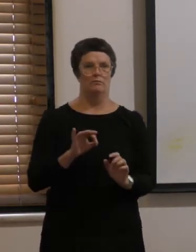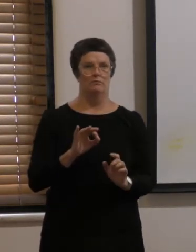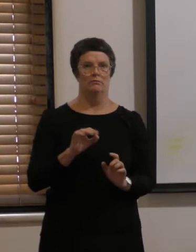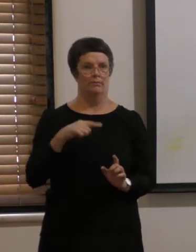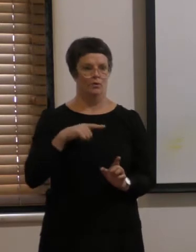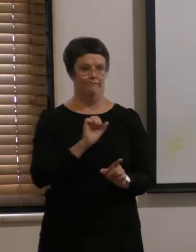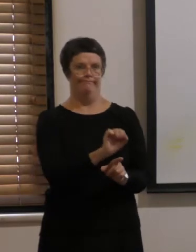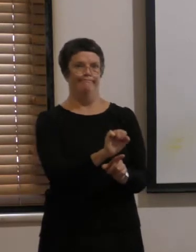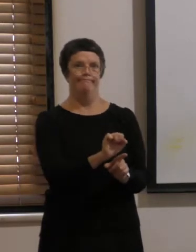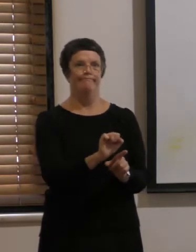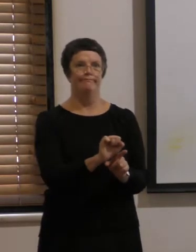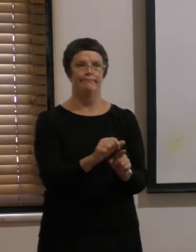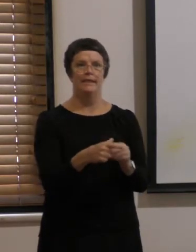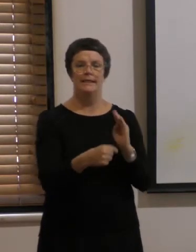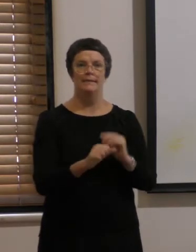impairments.